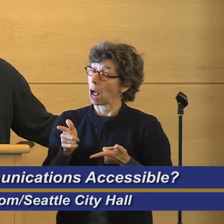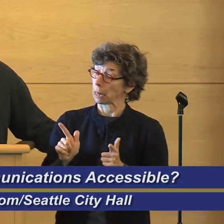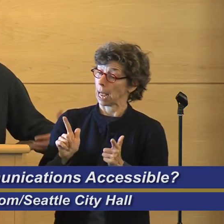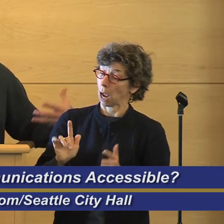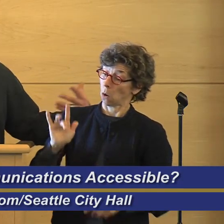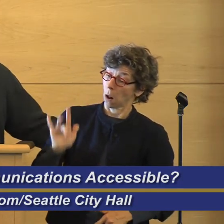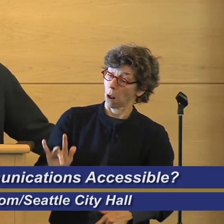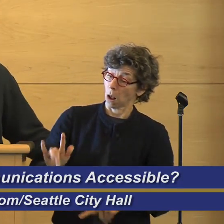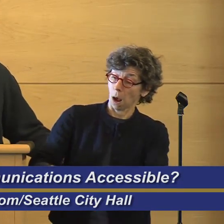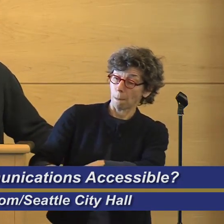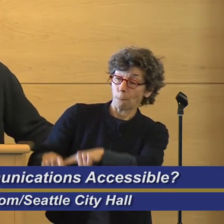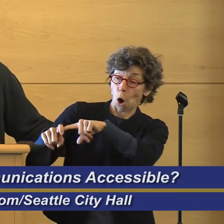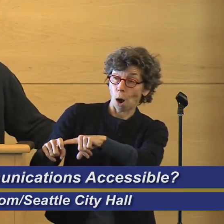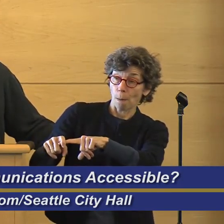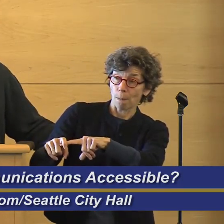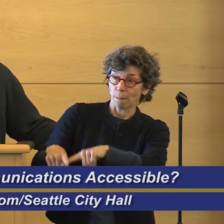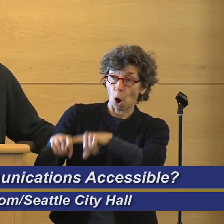can be very